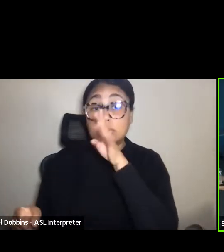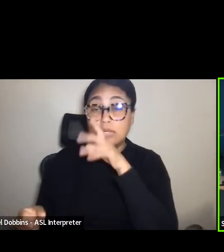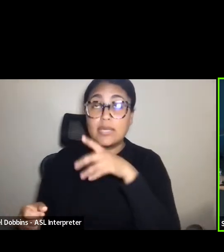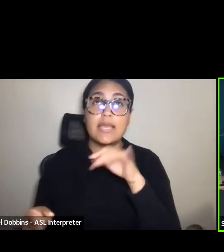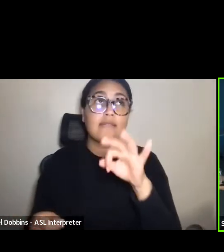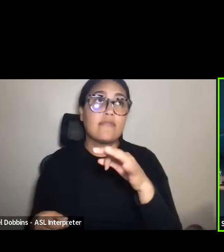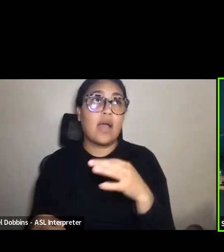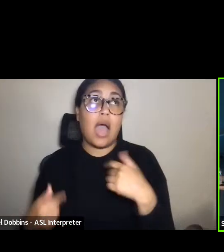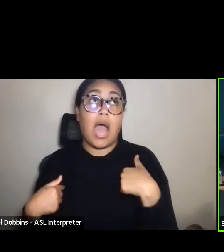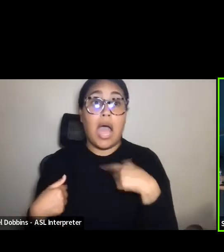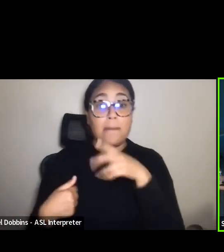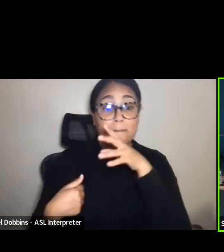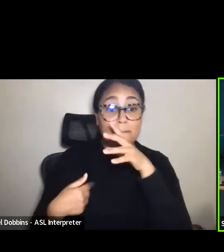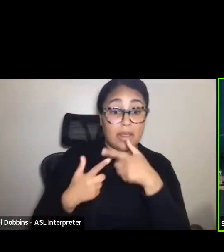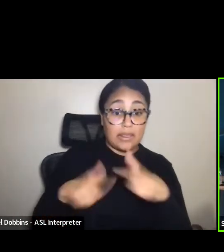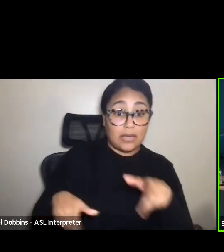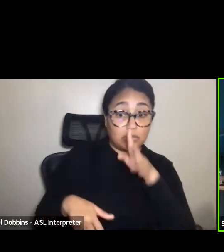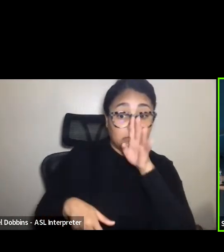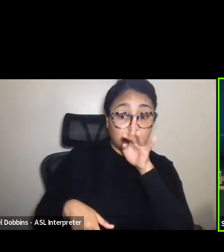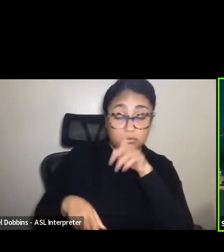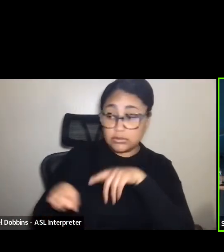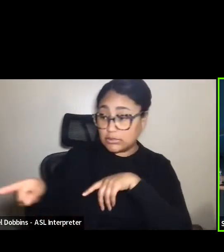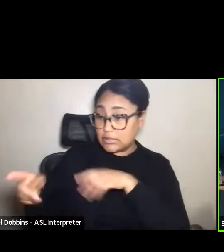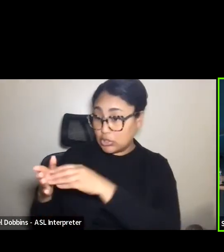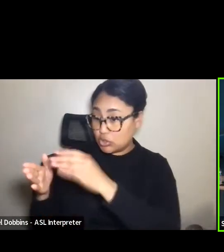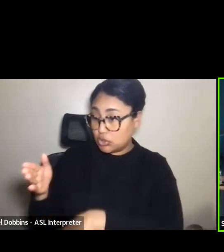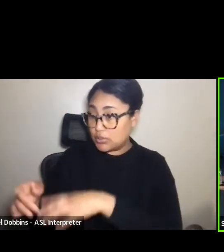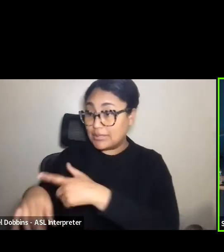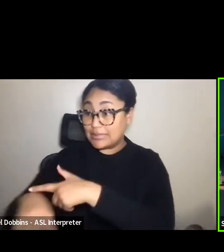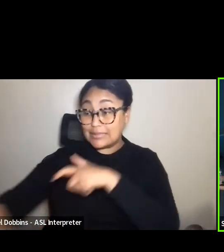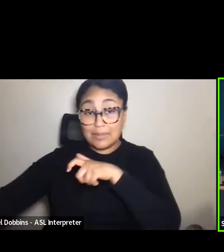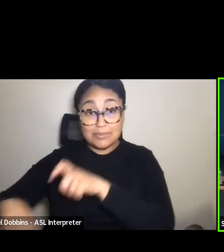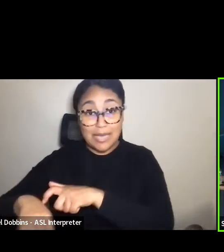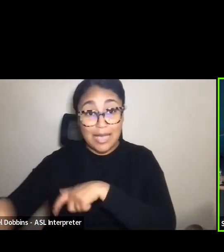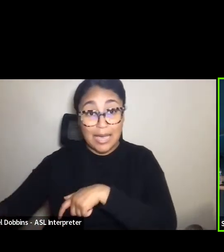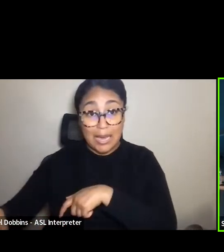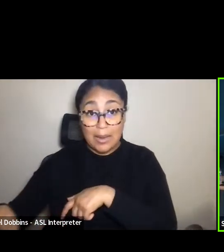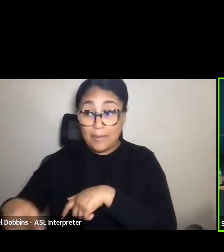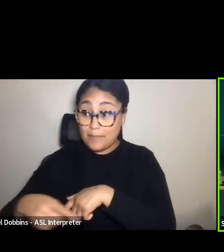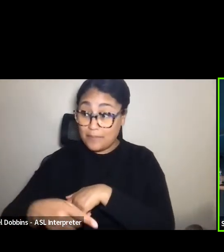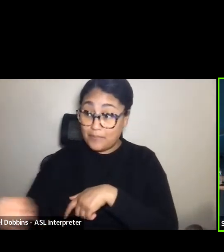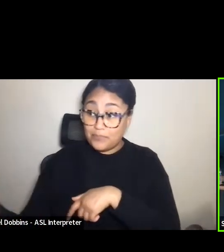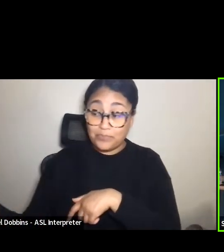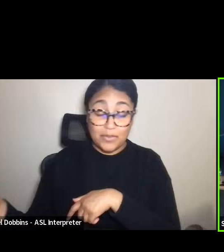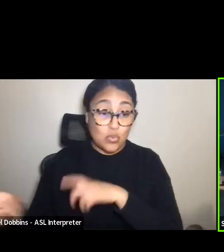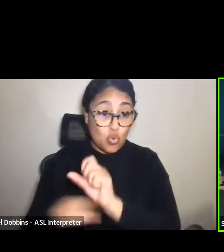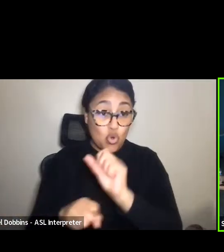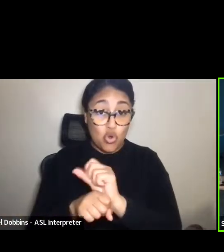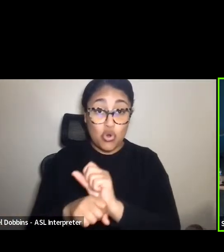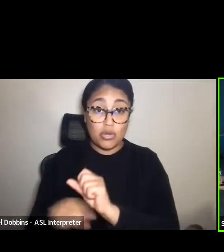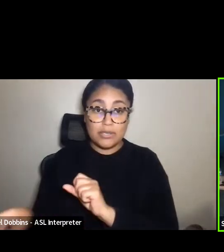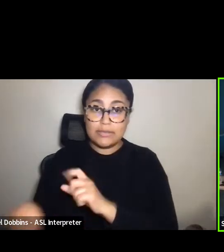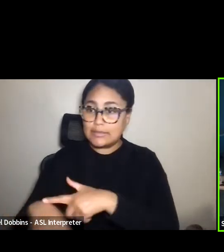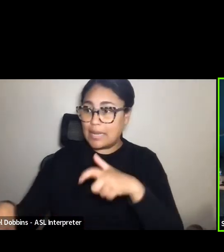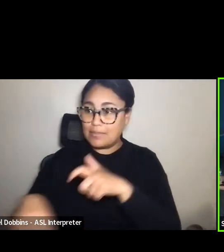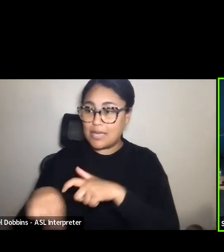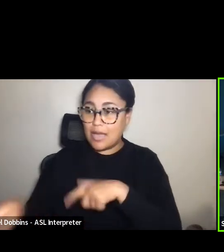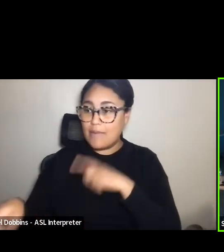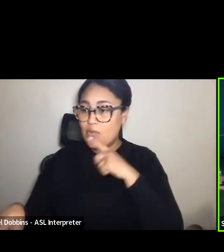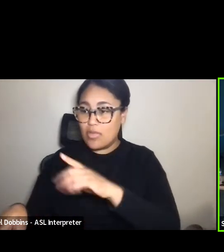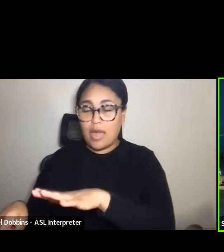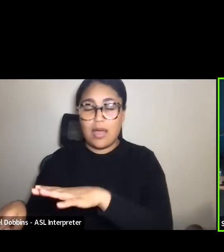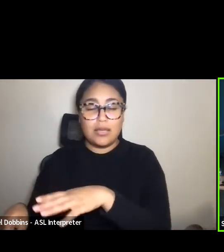one language and it comes out another language and the child is doing the same tasks that everyone else is doing, right? So again, I think